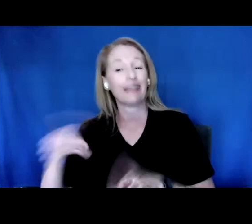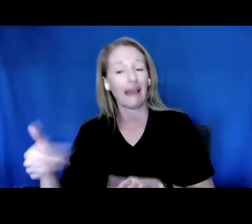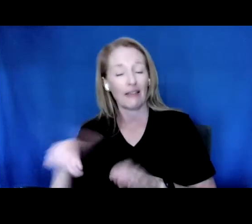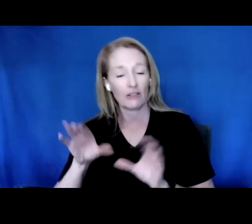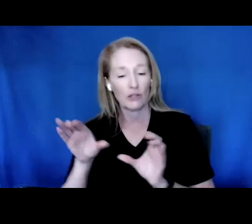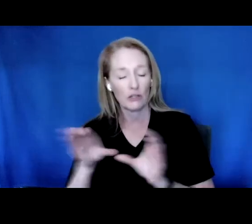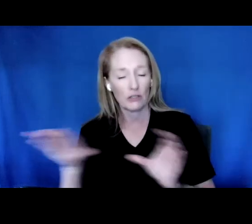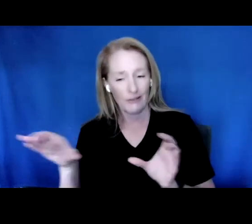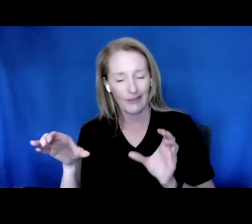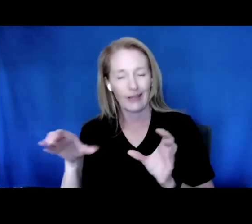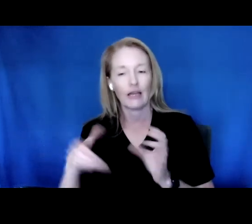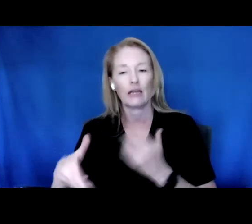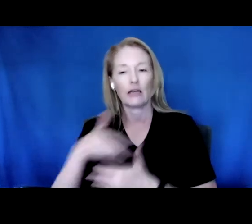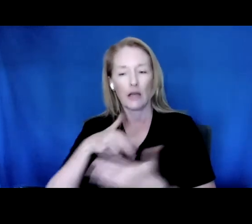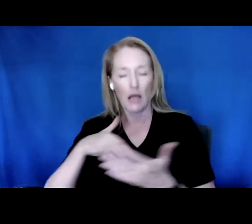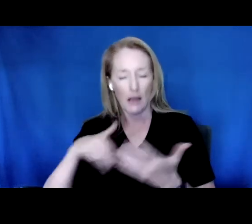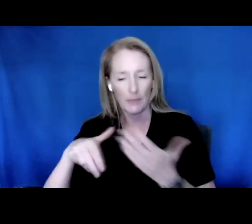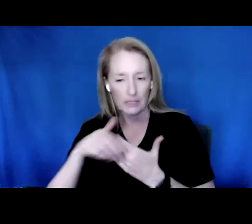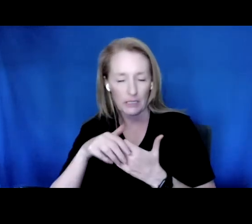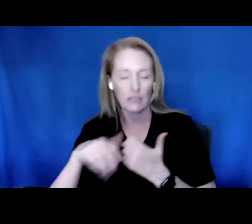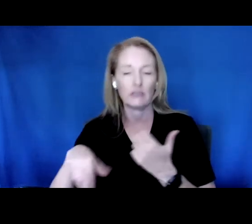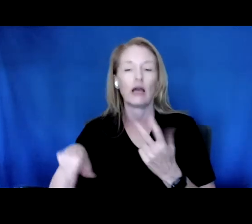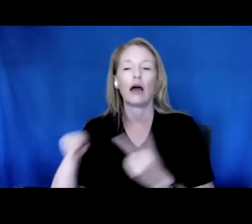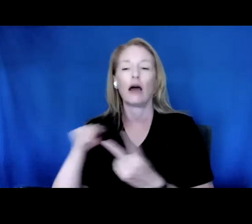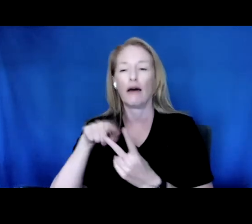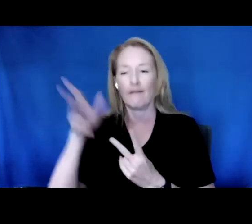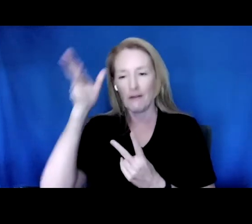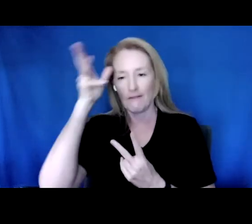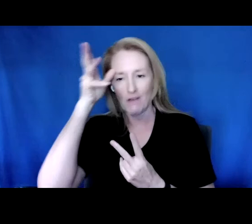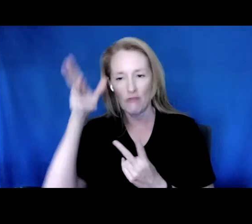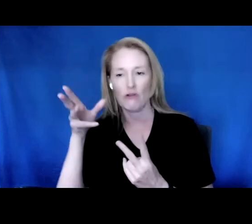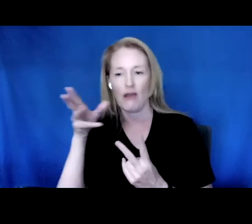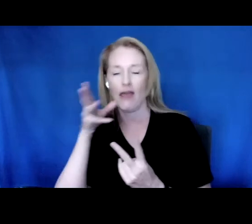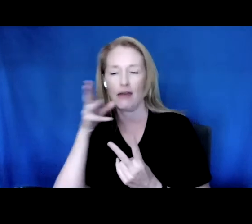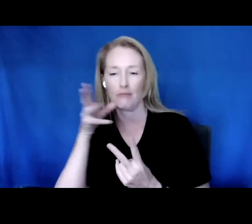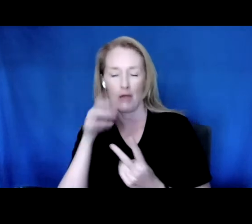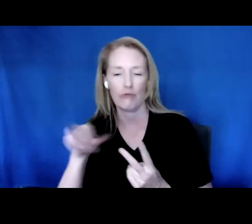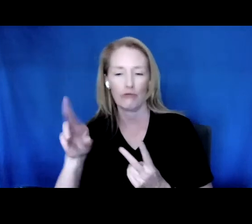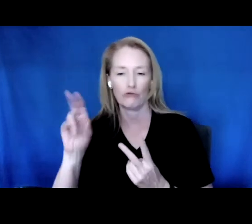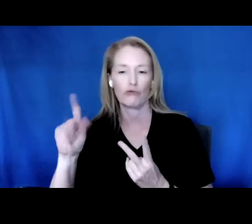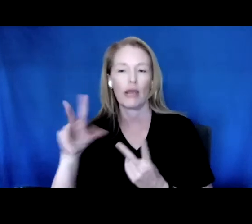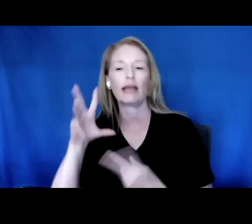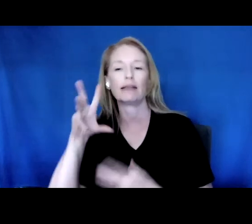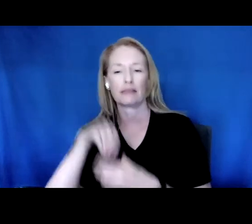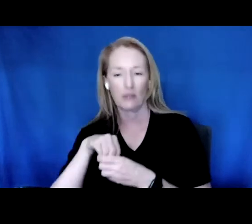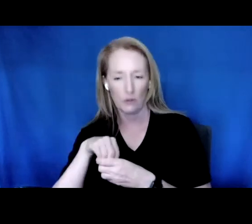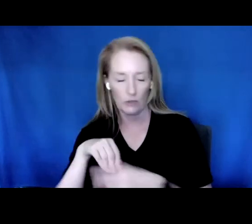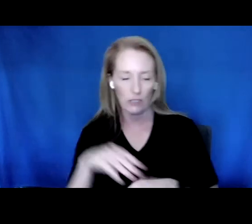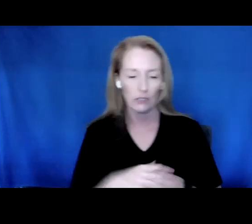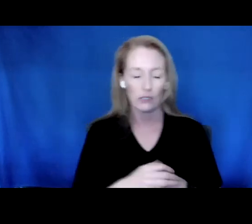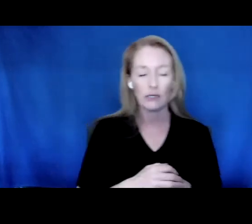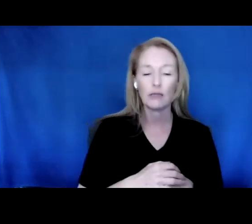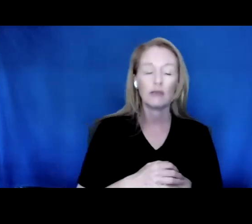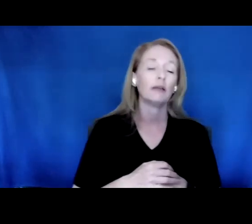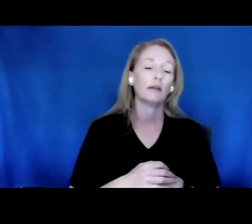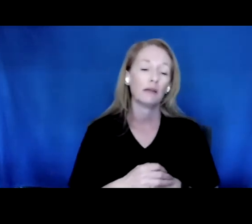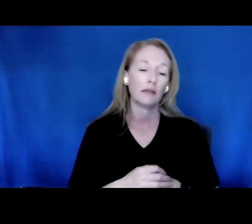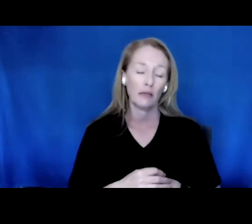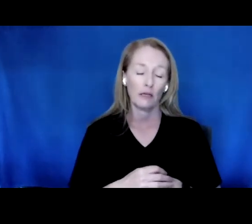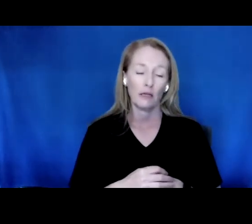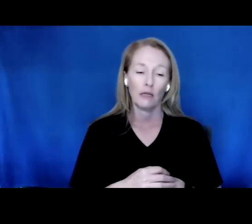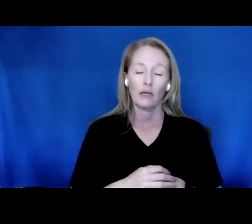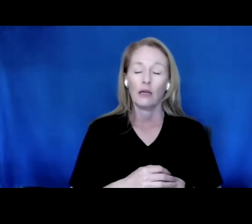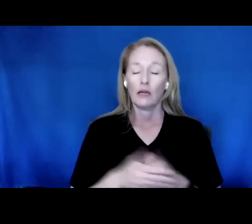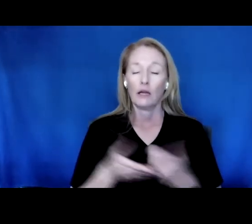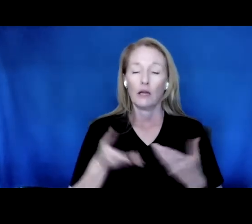paternal inherited race is likely to be reported. And as you've seen throughout the presentation, the Bureau of